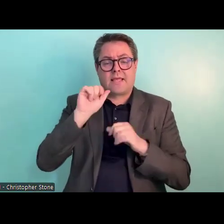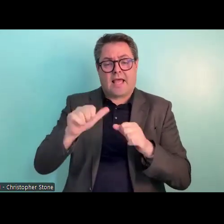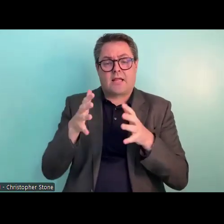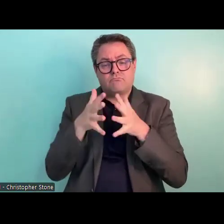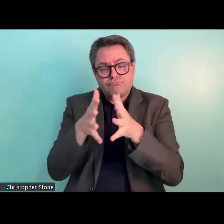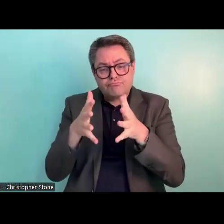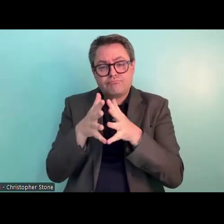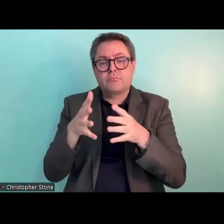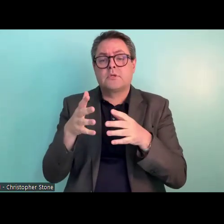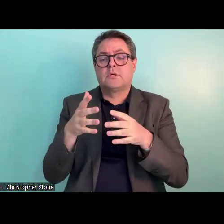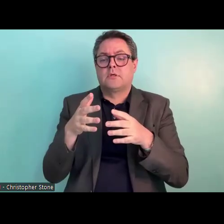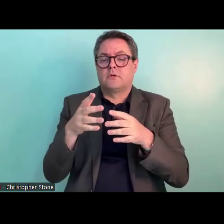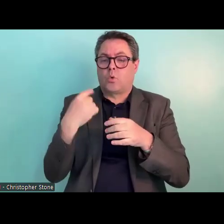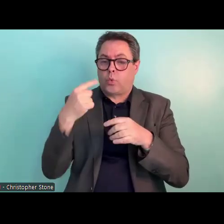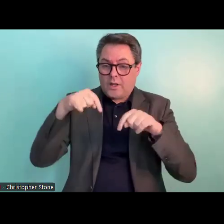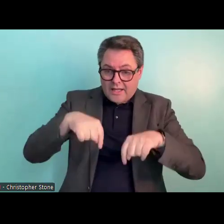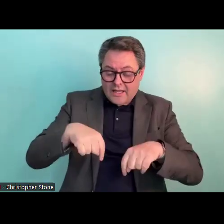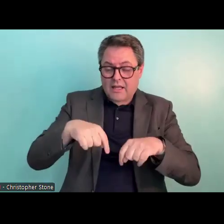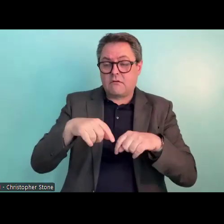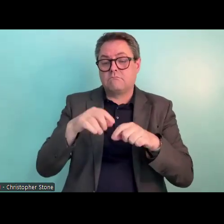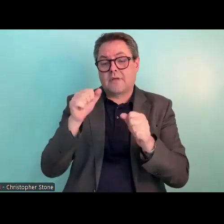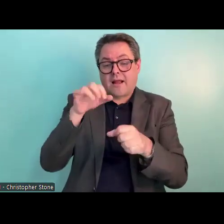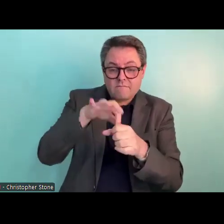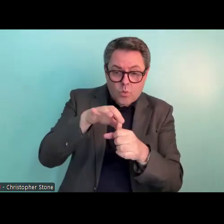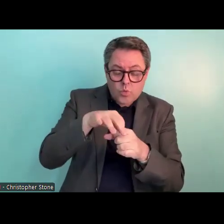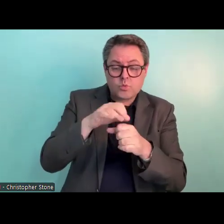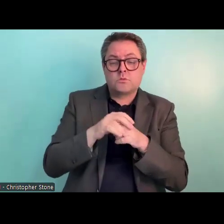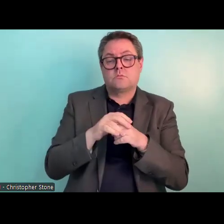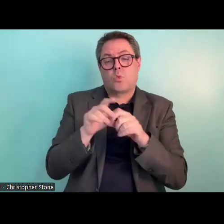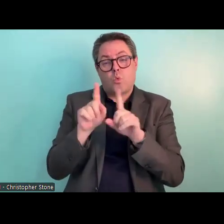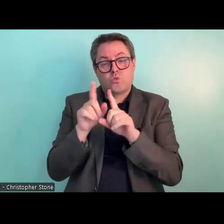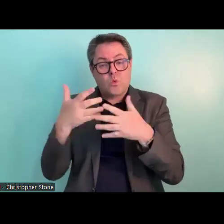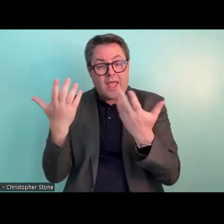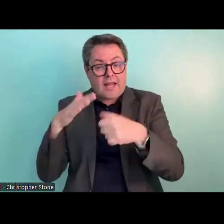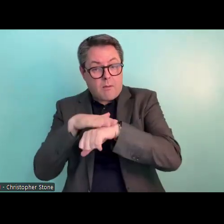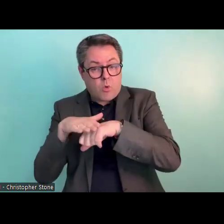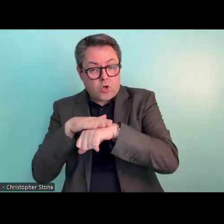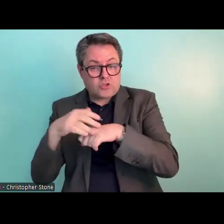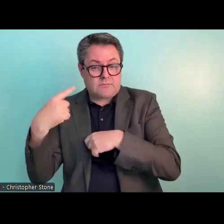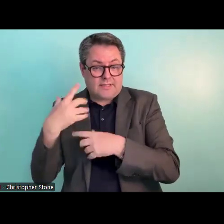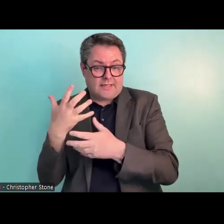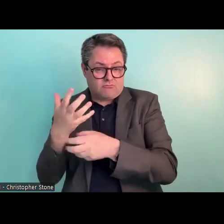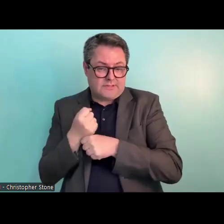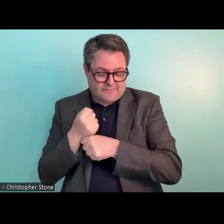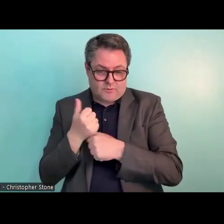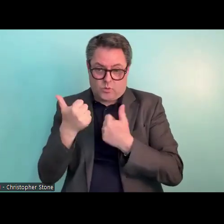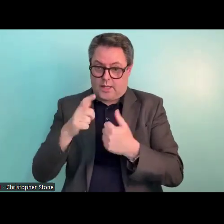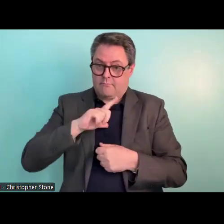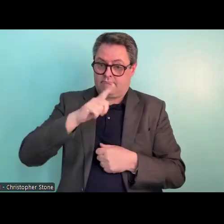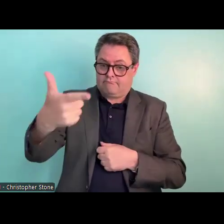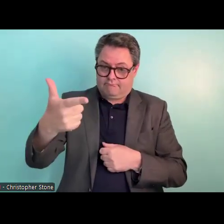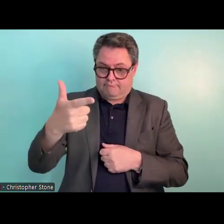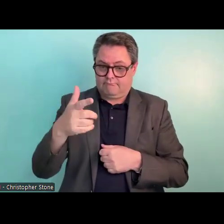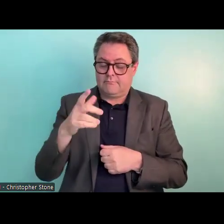Okay, so now I'll hand over to our secretary, Timothy, and Timothy will consider the members here with